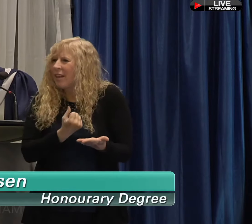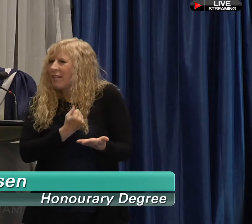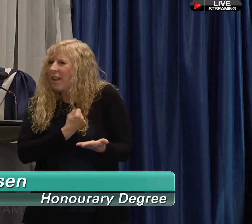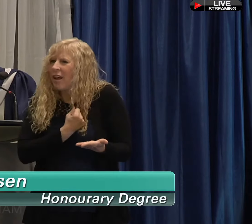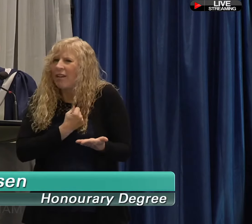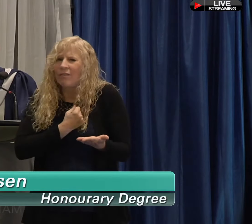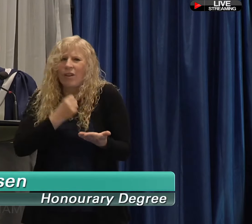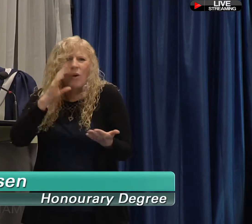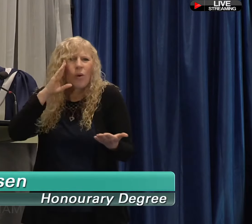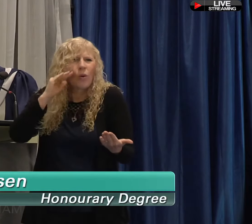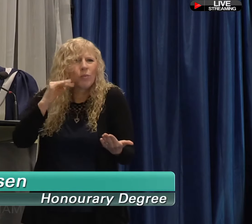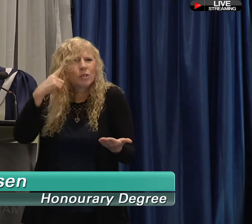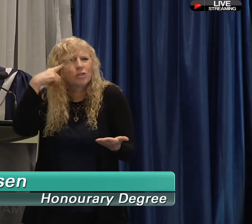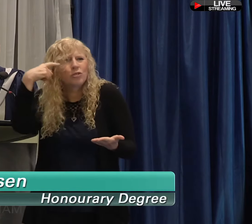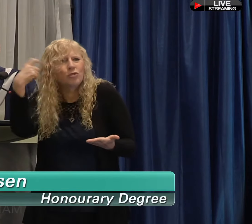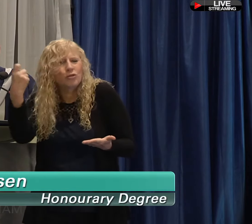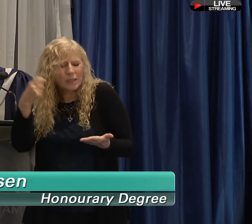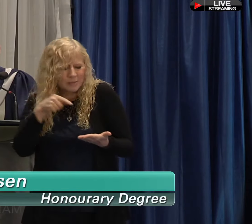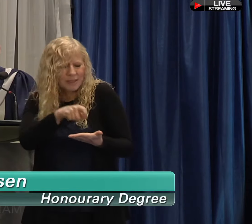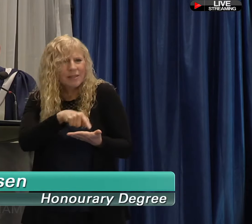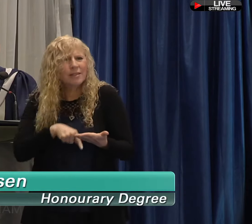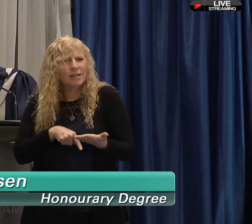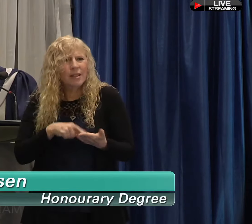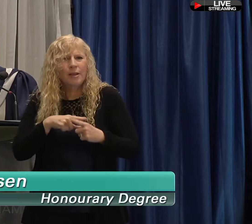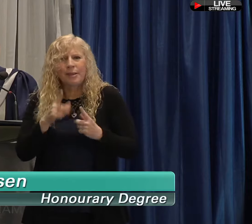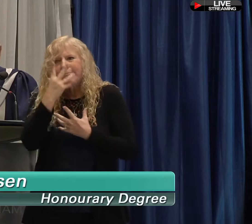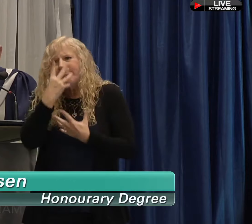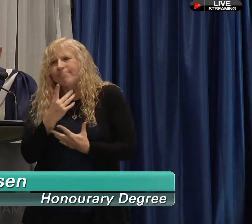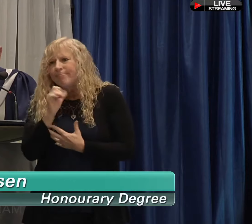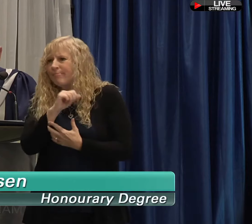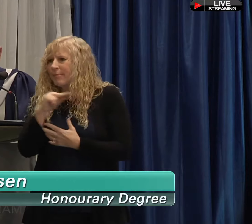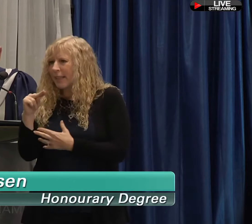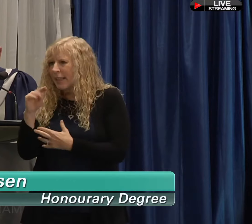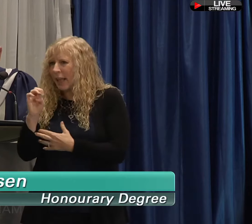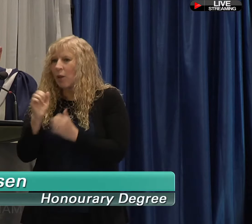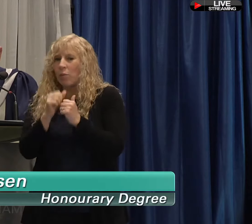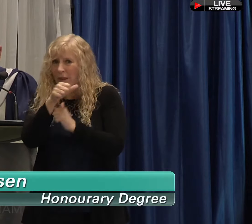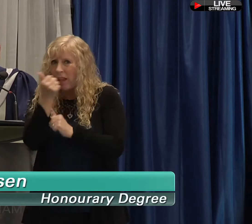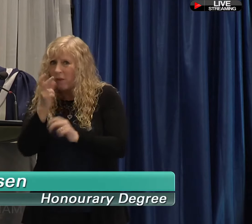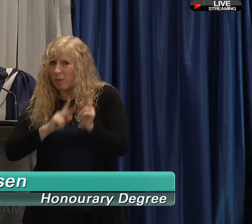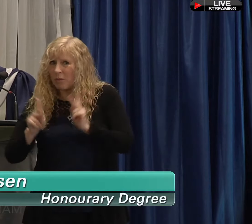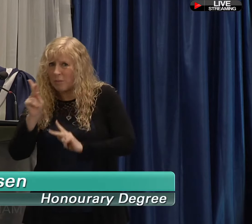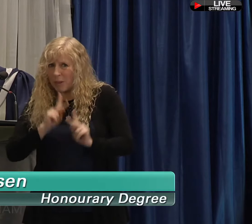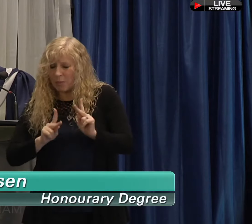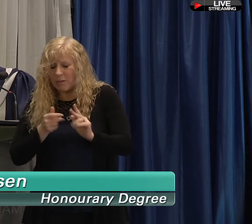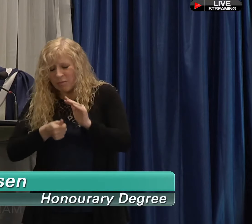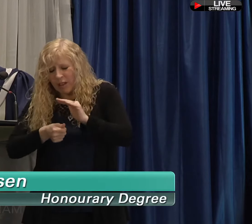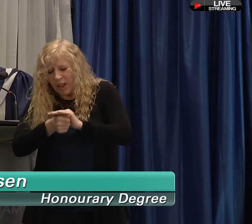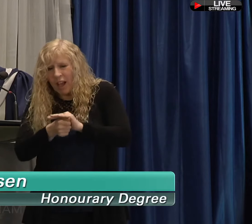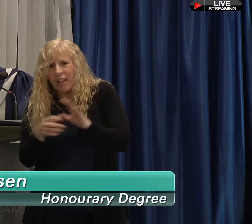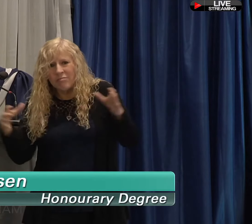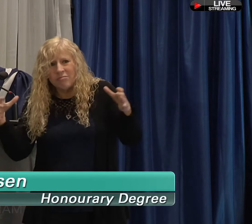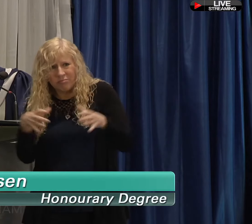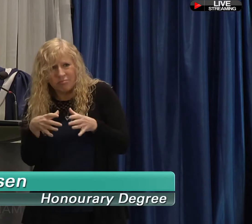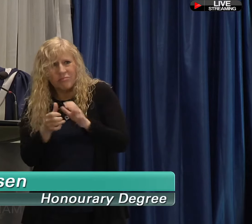dreams. Sadly, Anne, along with the others that were hiding with her,